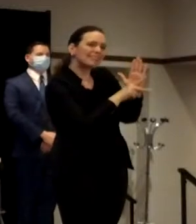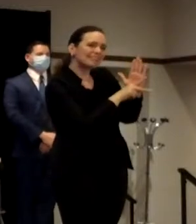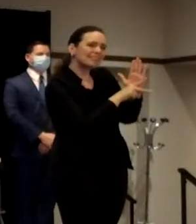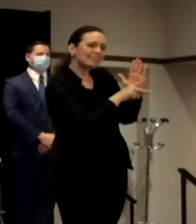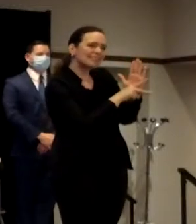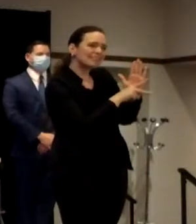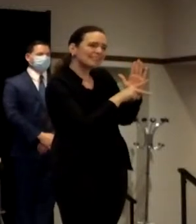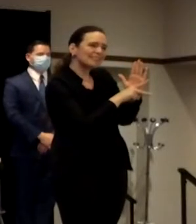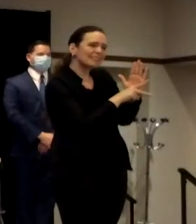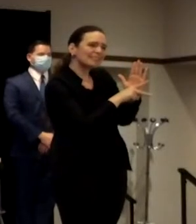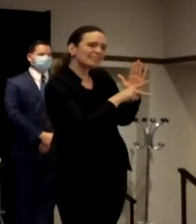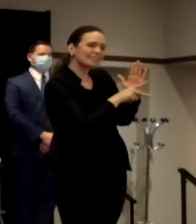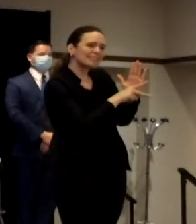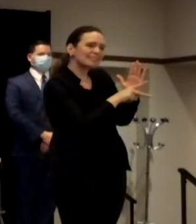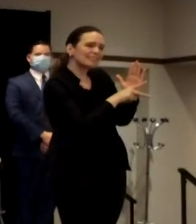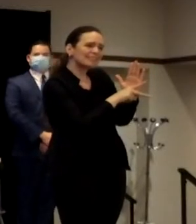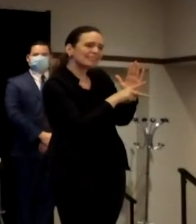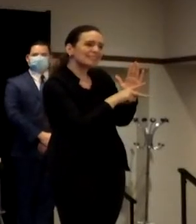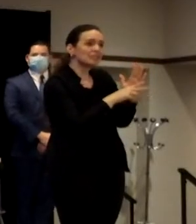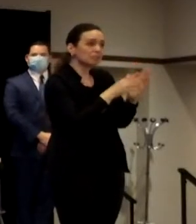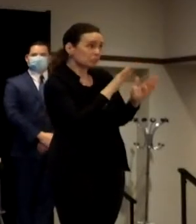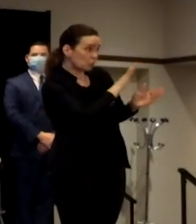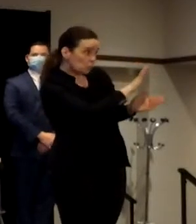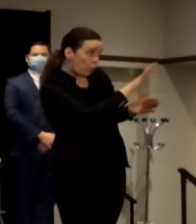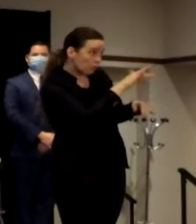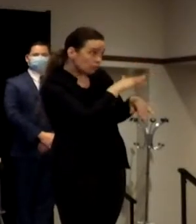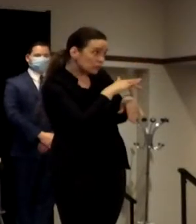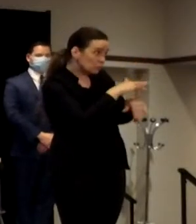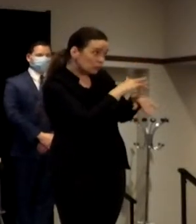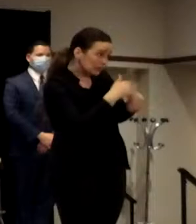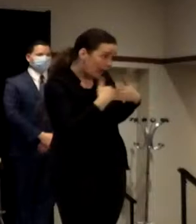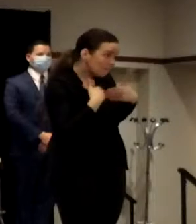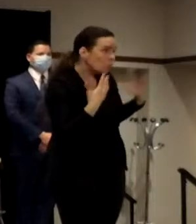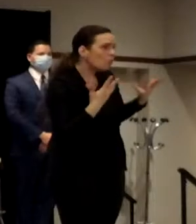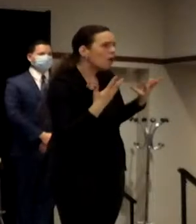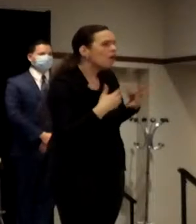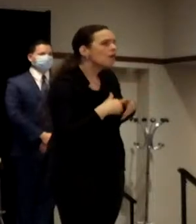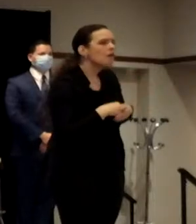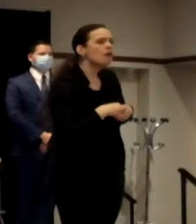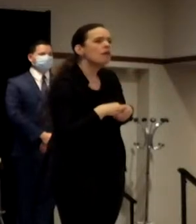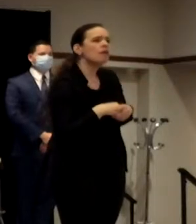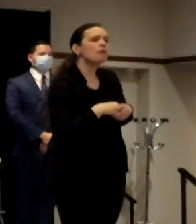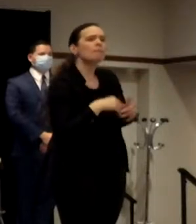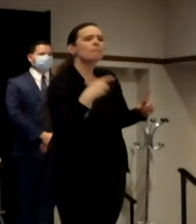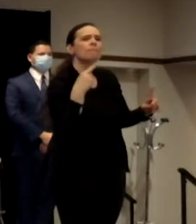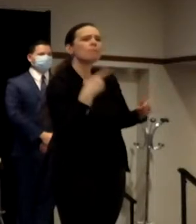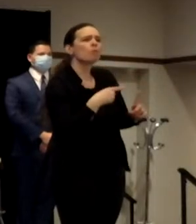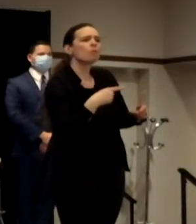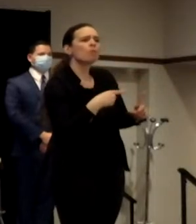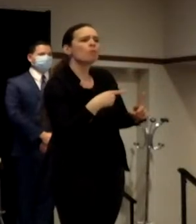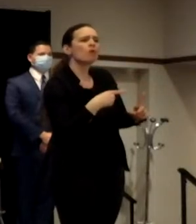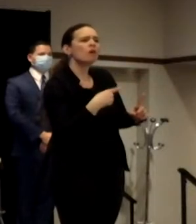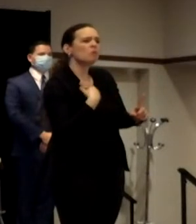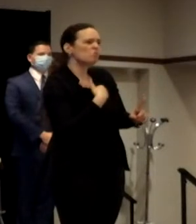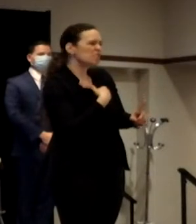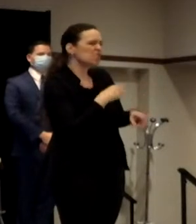resources. We shouldn't shove a policy on somebody's throat. That's important. I think people come